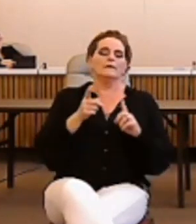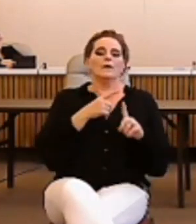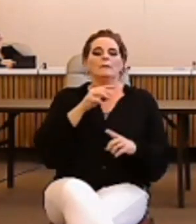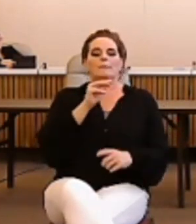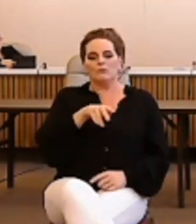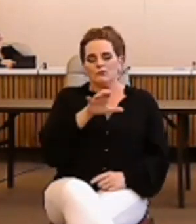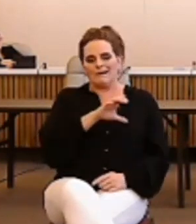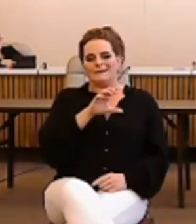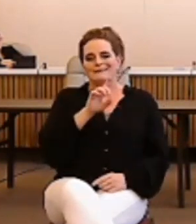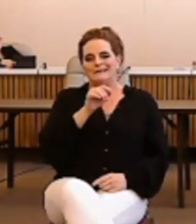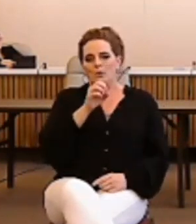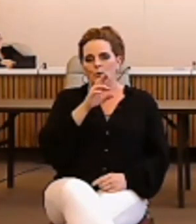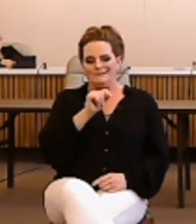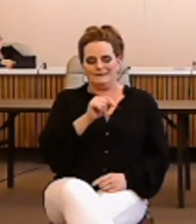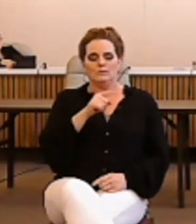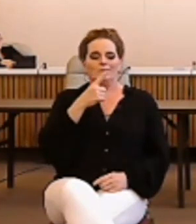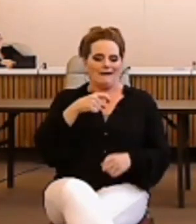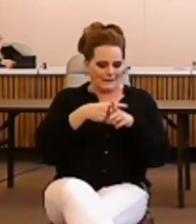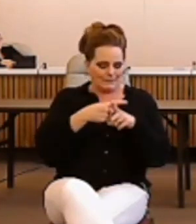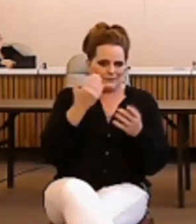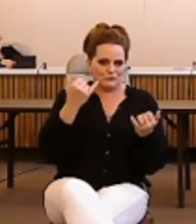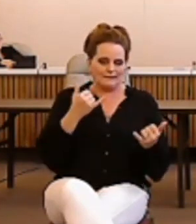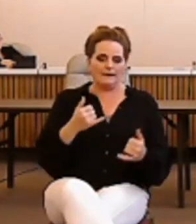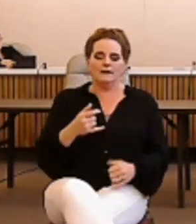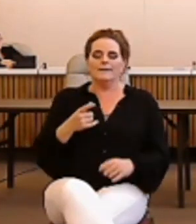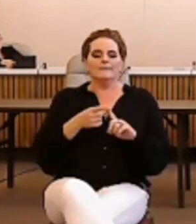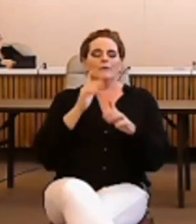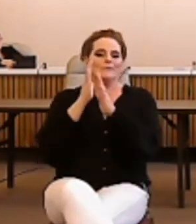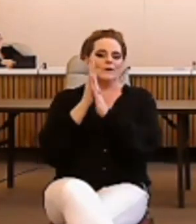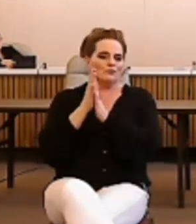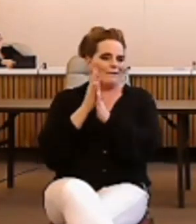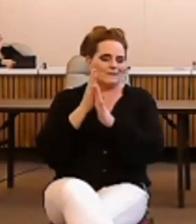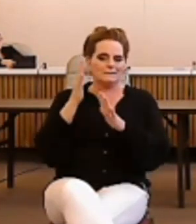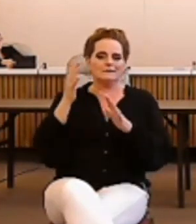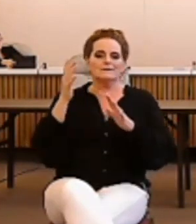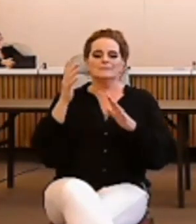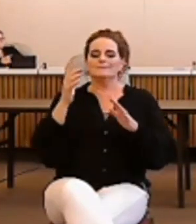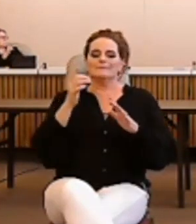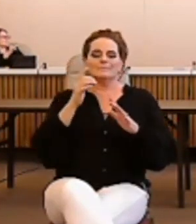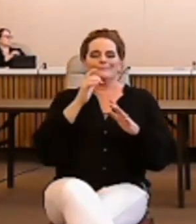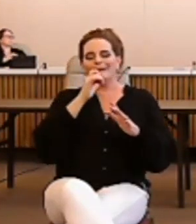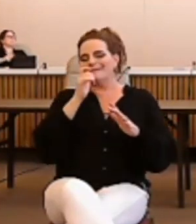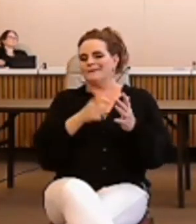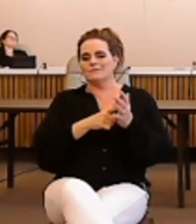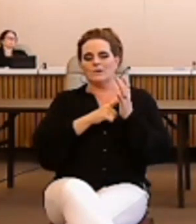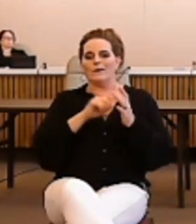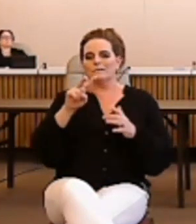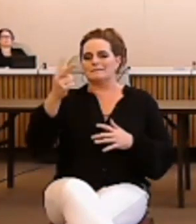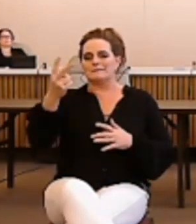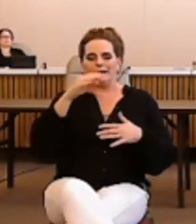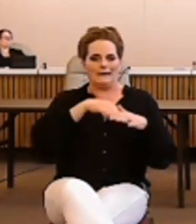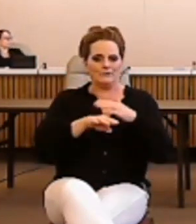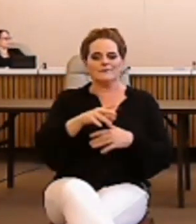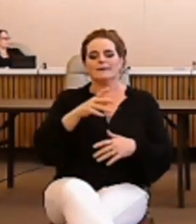the intersection today. Again, from a traffic standpoint, it doesn't warrant a second entrance. He understands that the fire